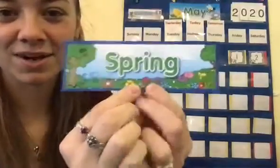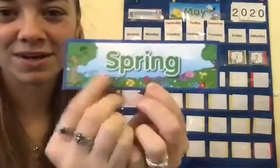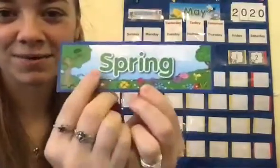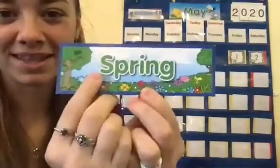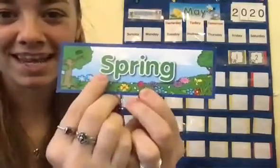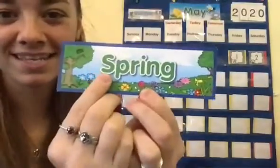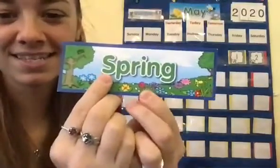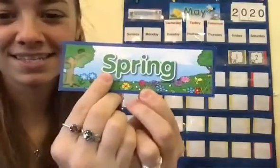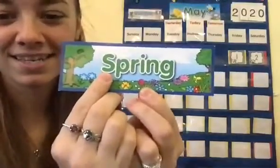Starting with an S,